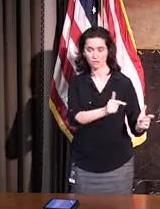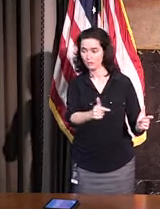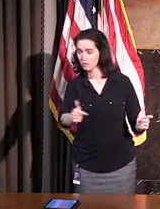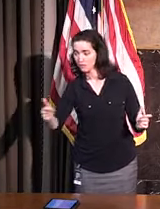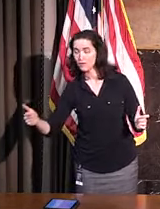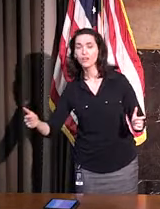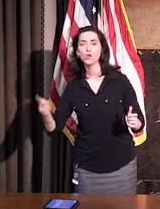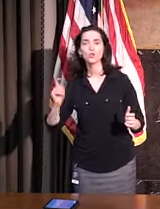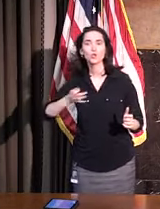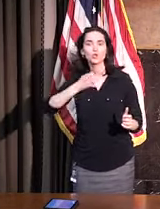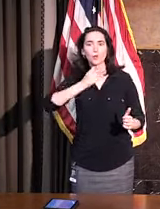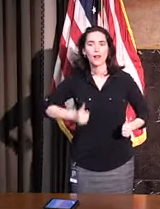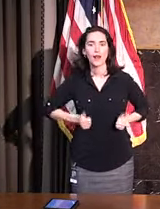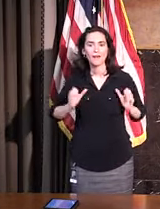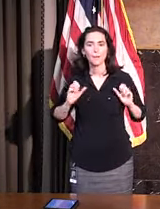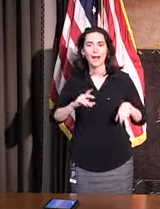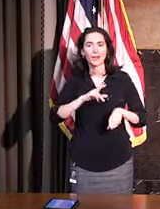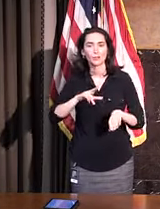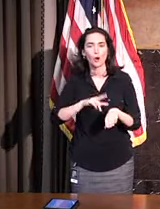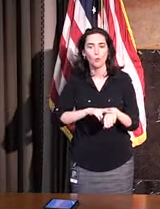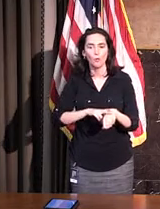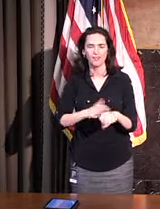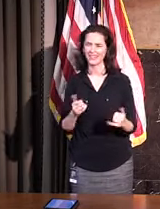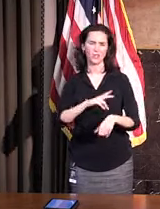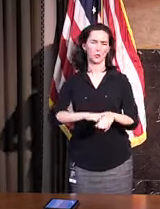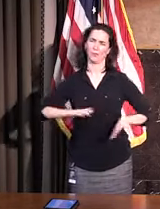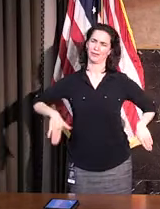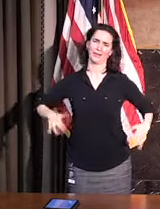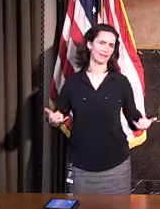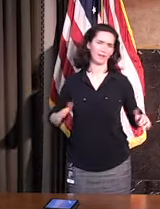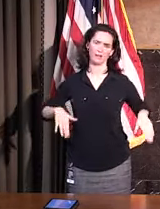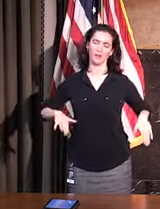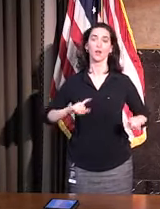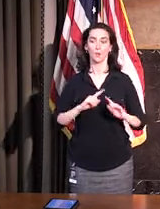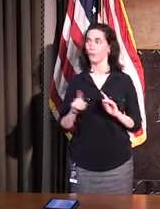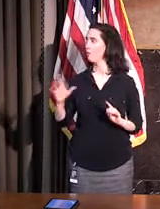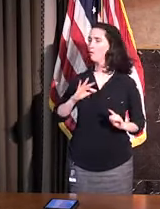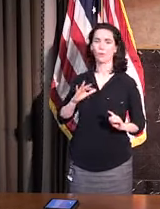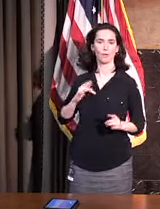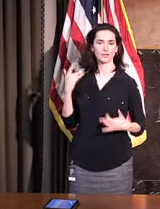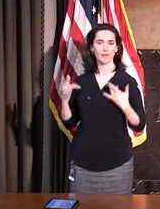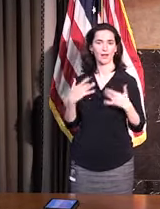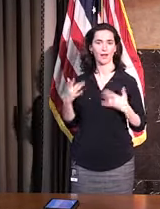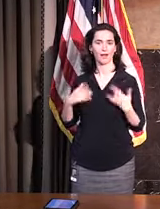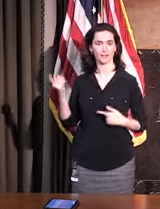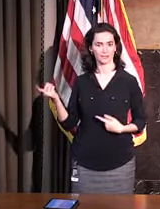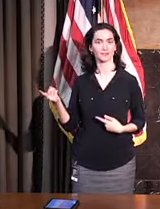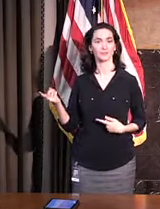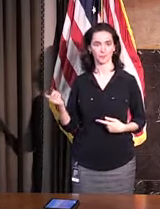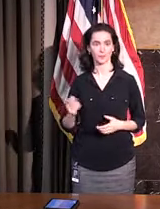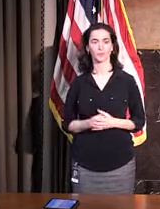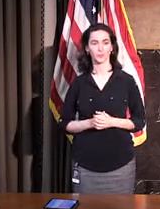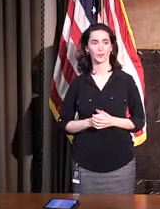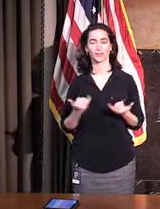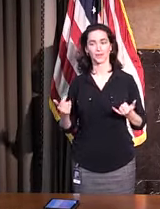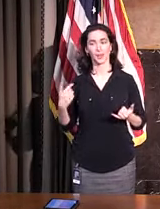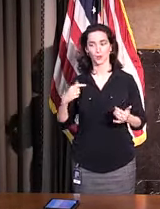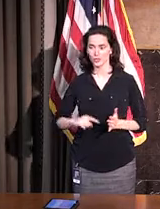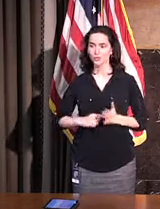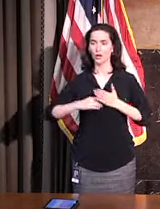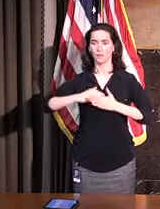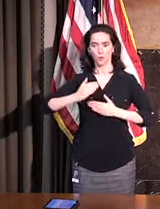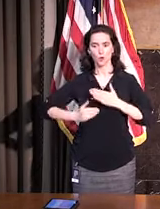to normal. And we're certainly not back at normal yet, but this is some really good news as we start